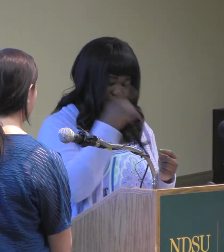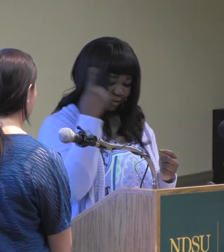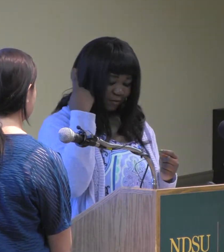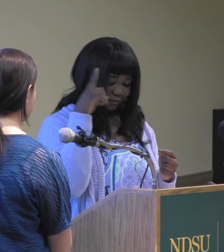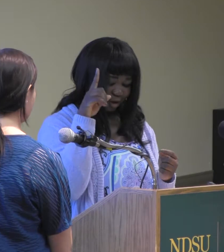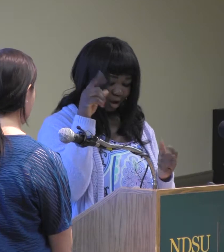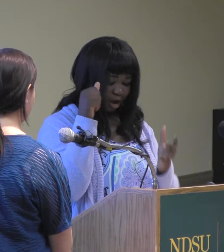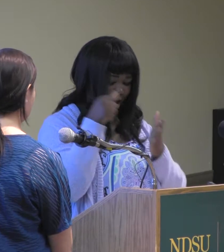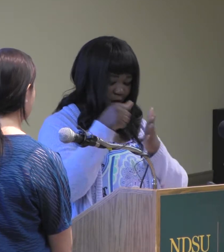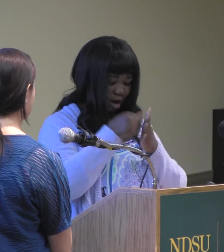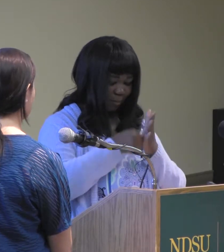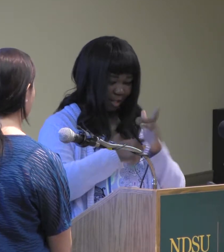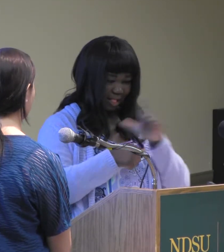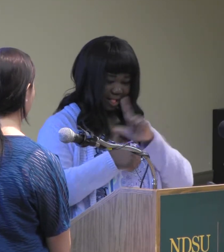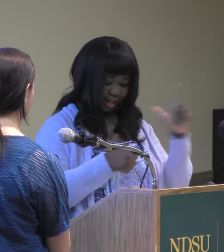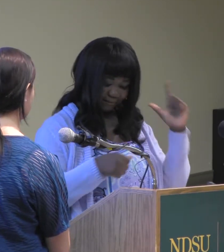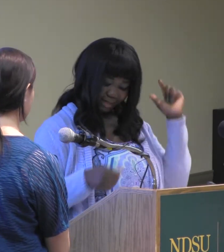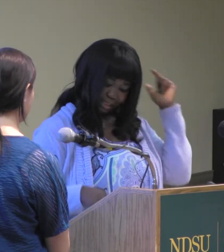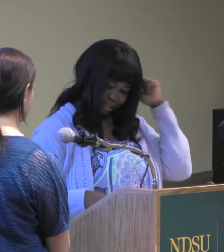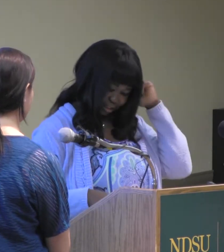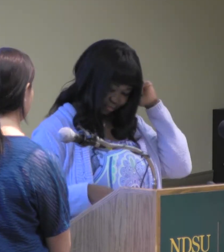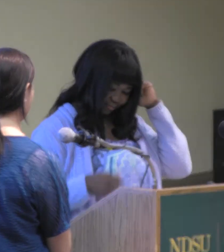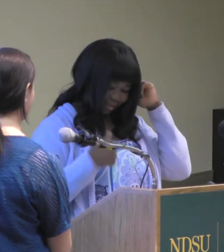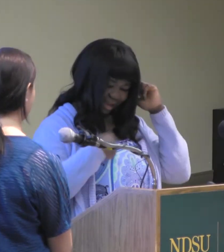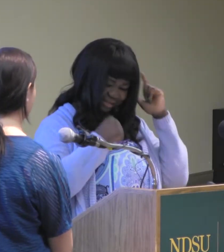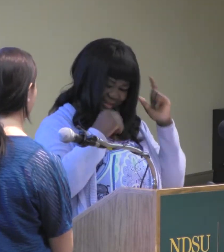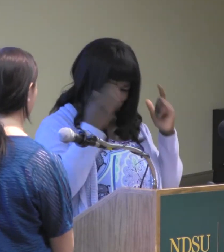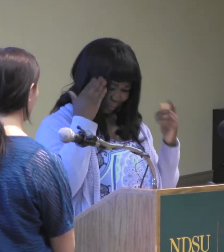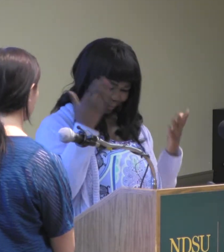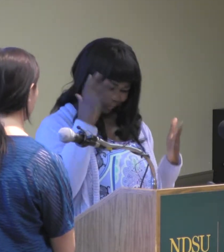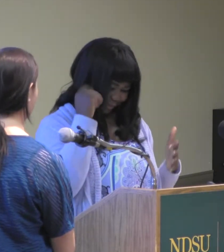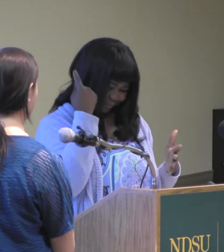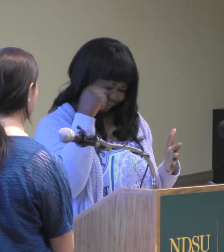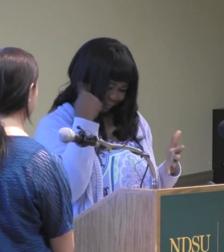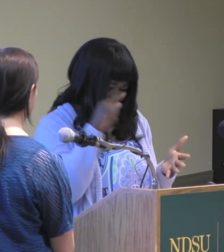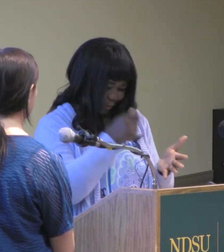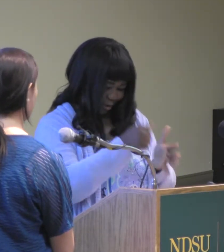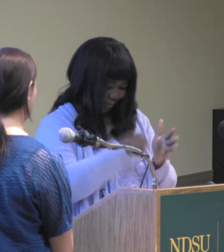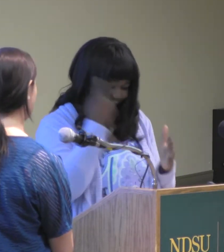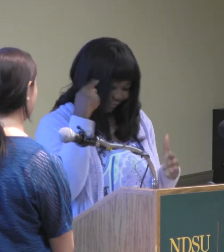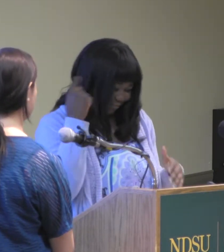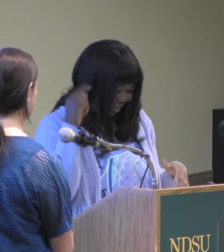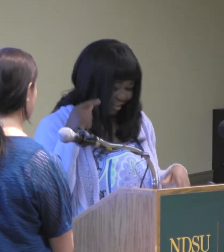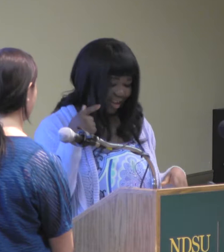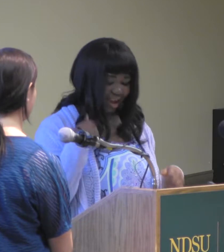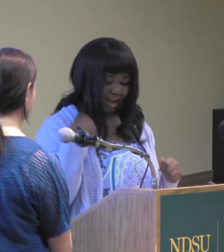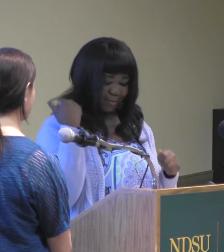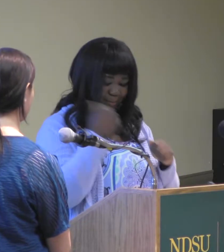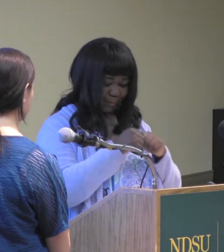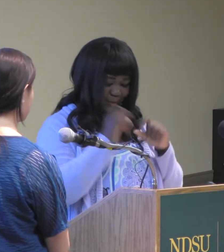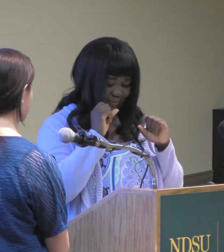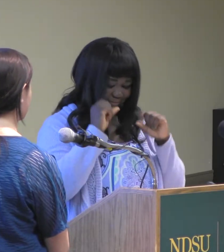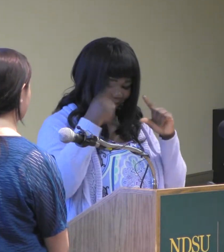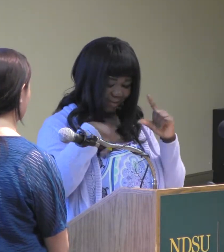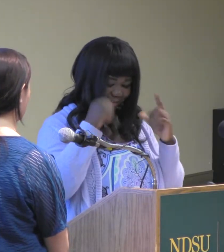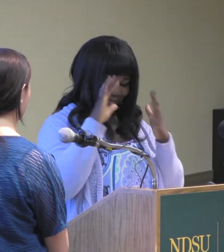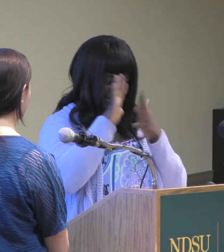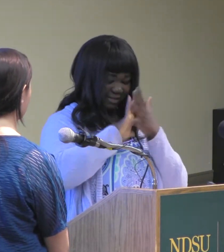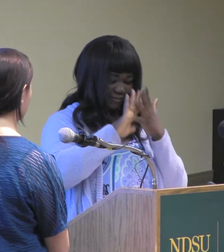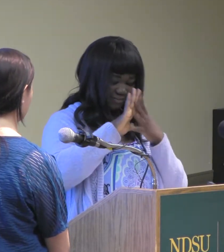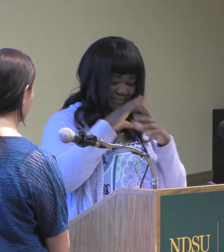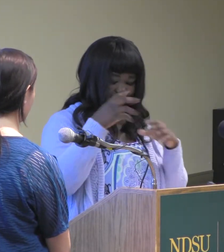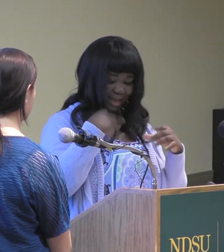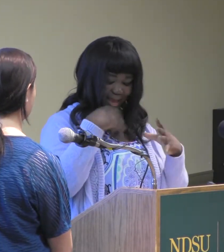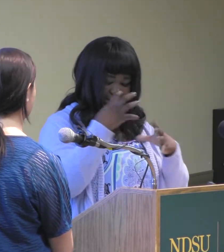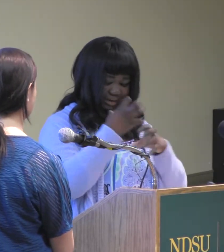And later we went to Minneapolis for surgery, for a cochlear implant. Oh, I didn't understand what it was for, what the surgery was for,